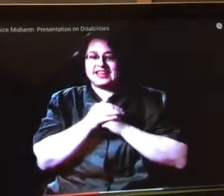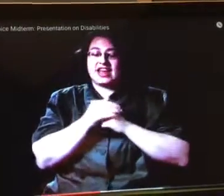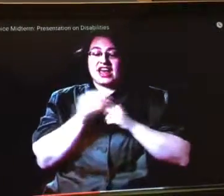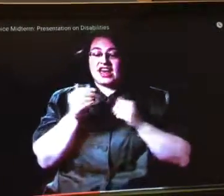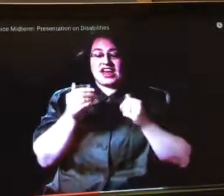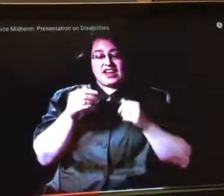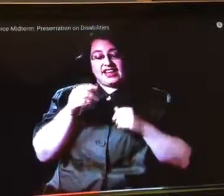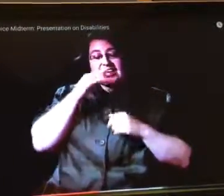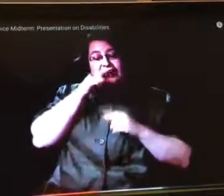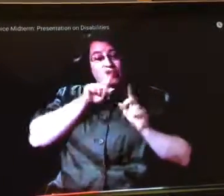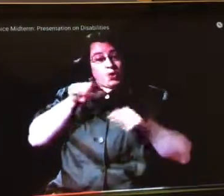disabilities.